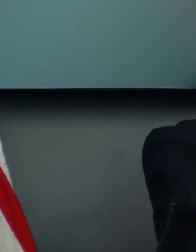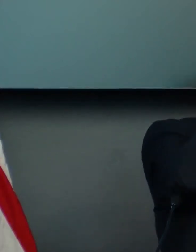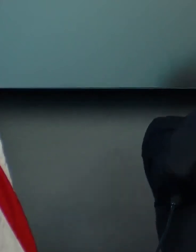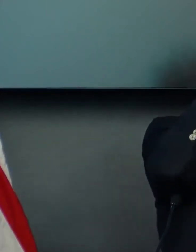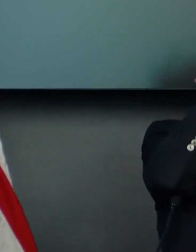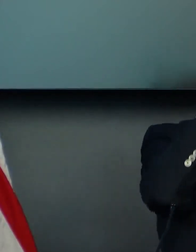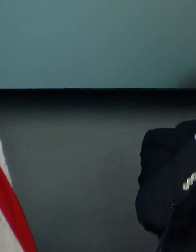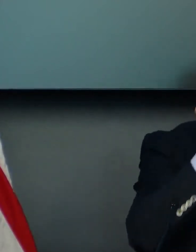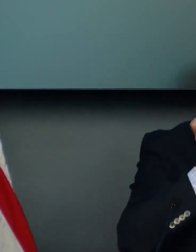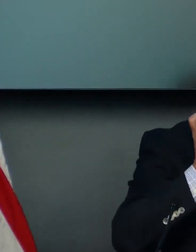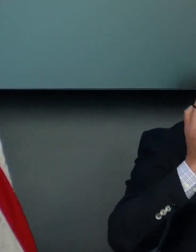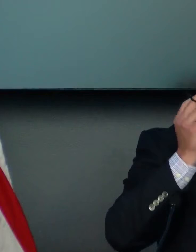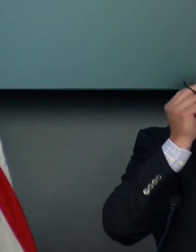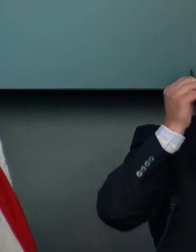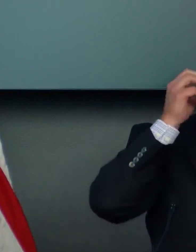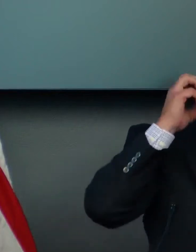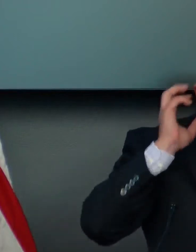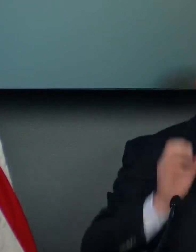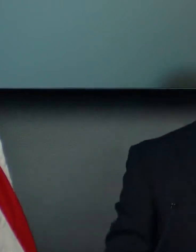Joe?